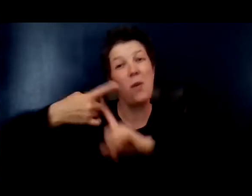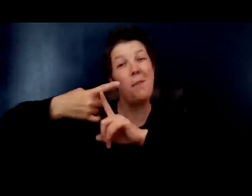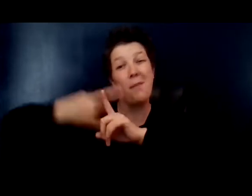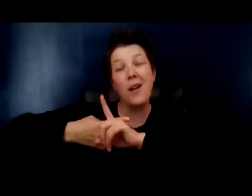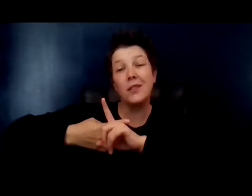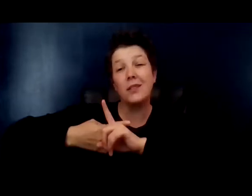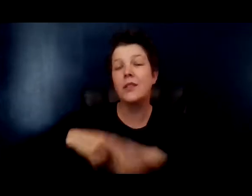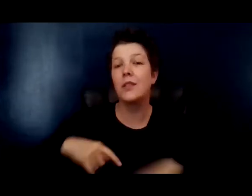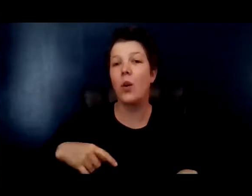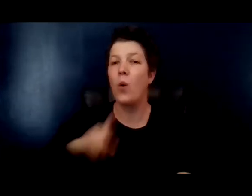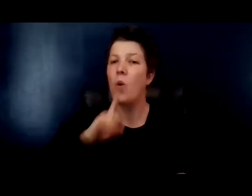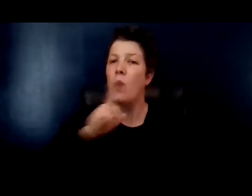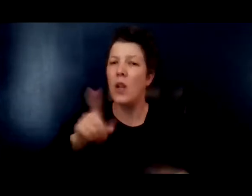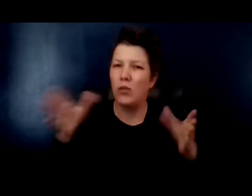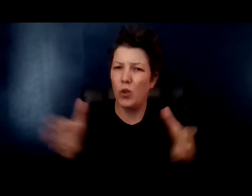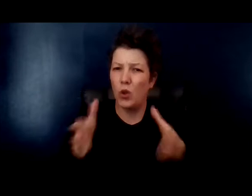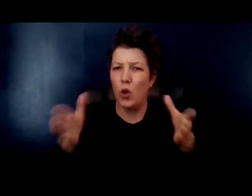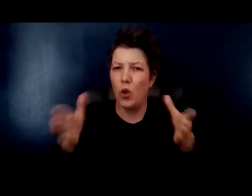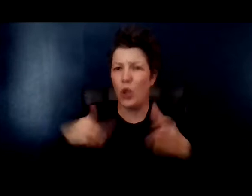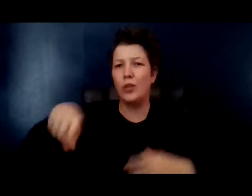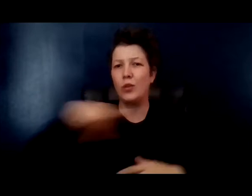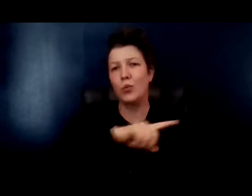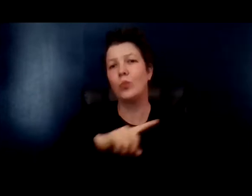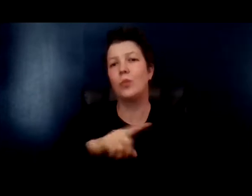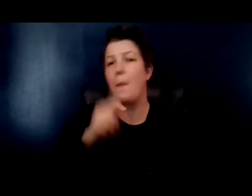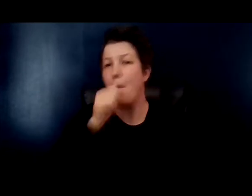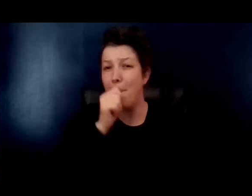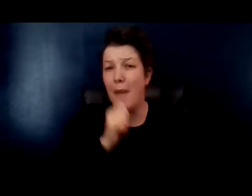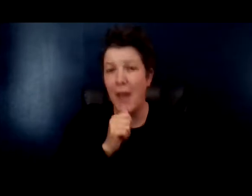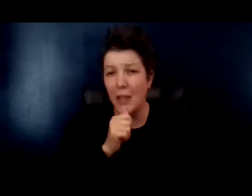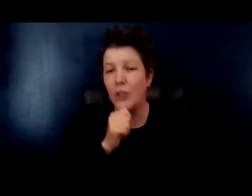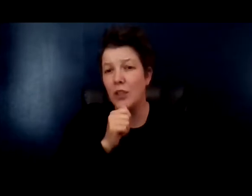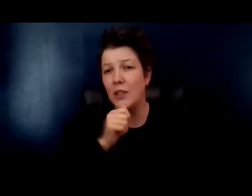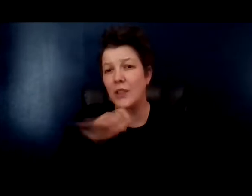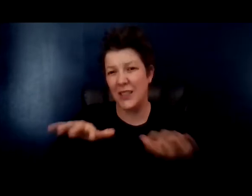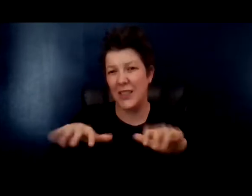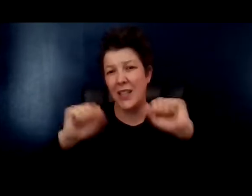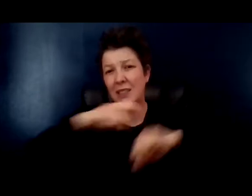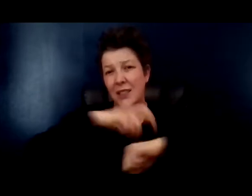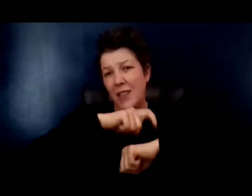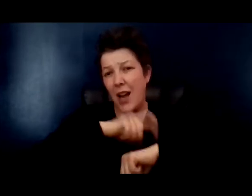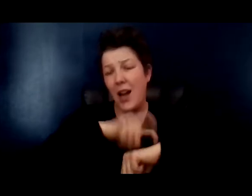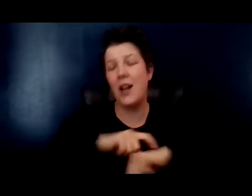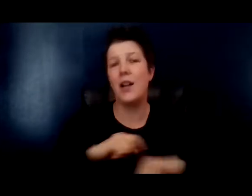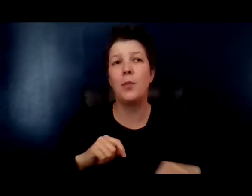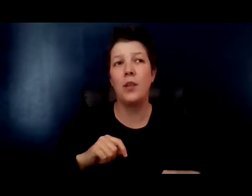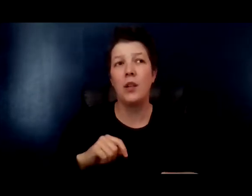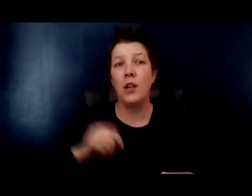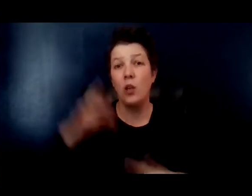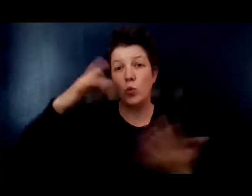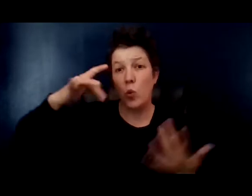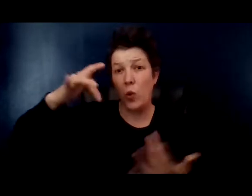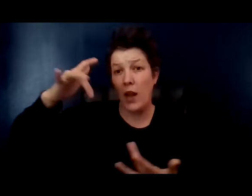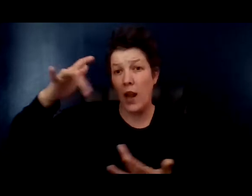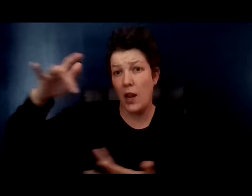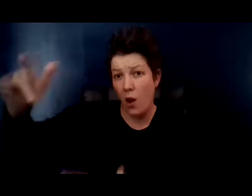call on the public to be really patient with us. We know, we started getting phone calls 2 days after the tornado